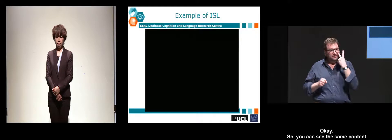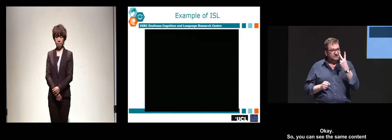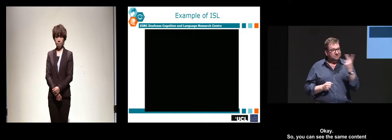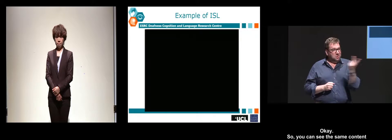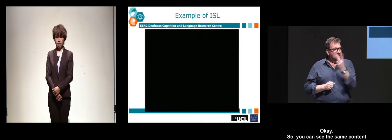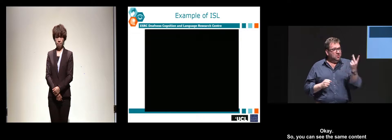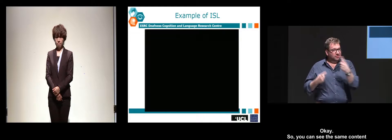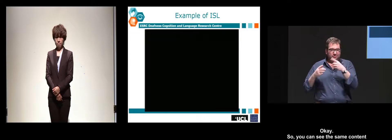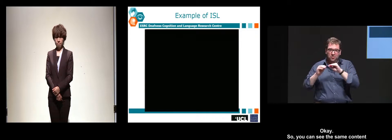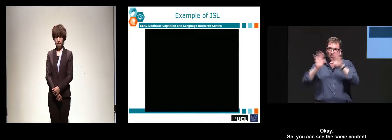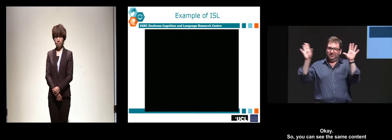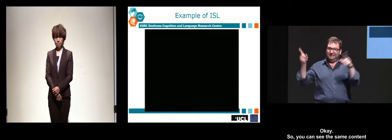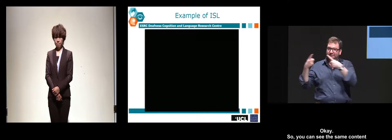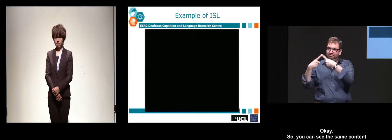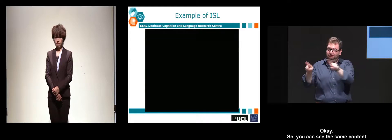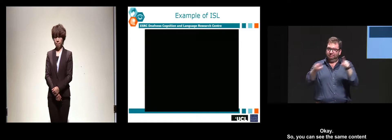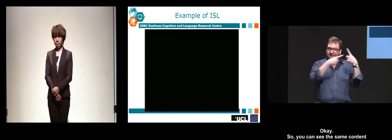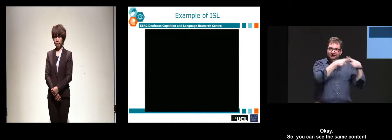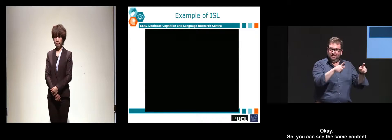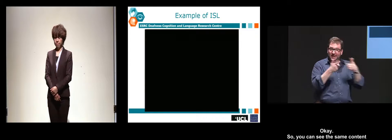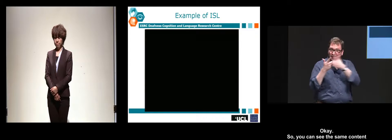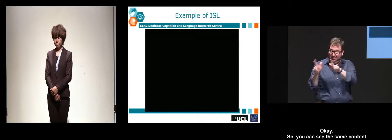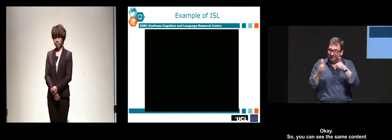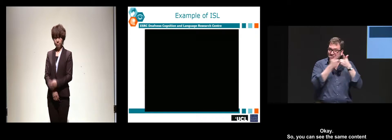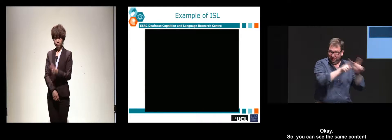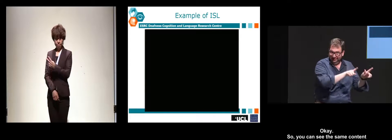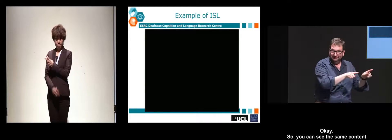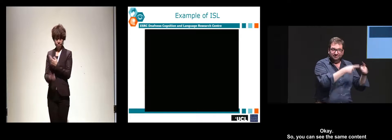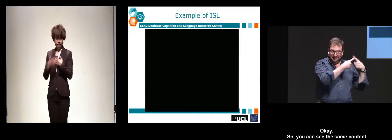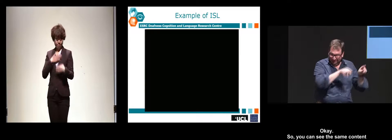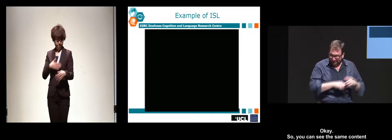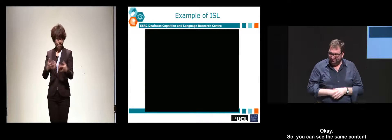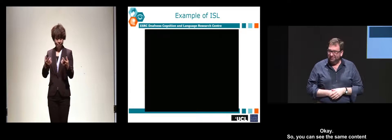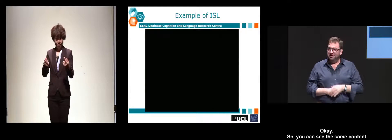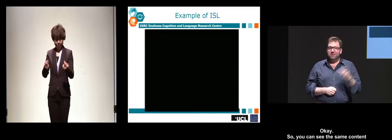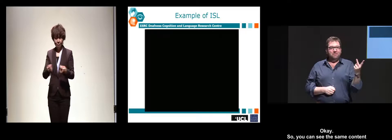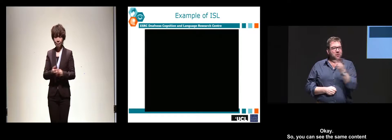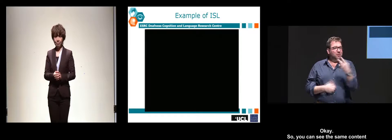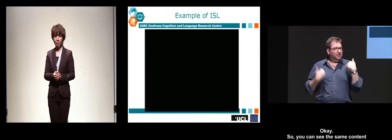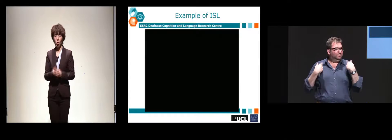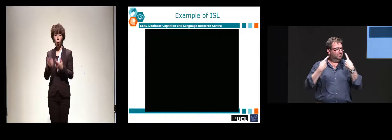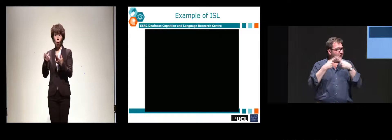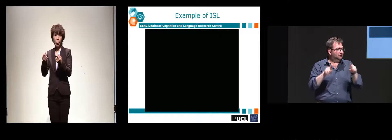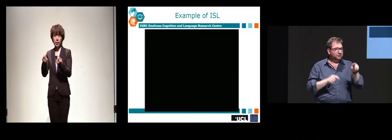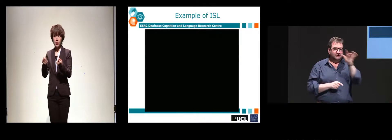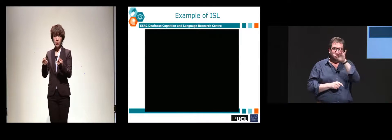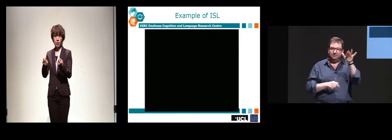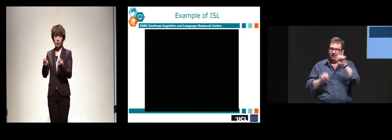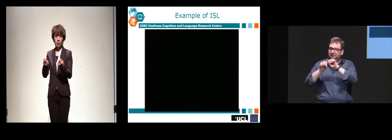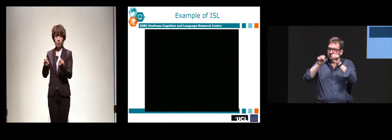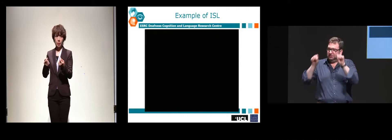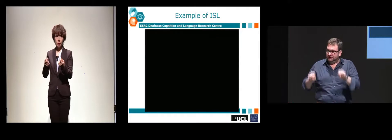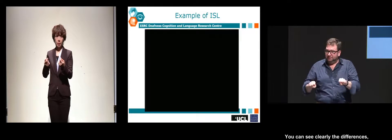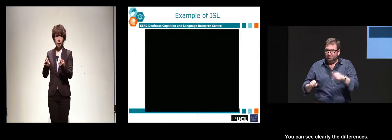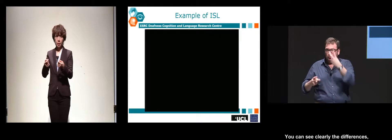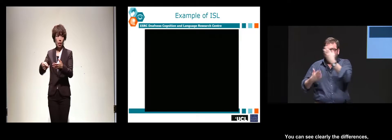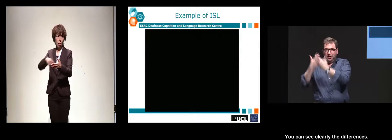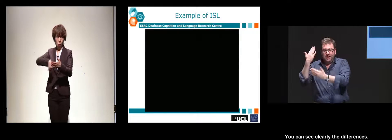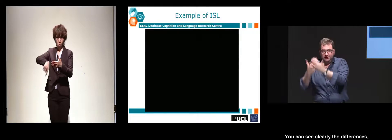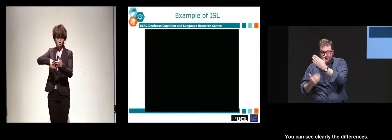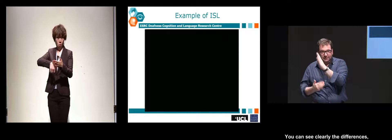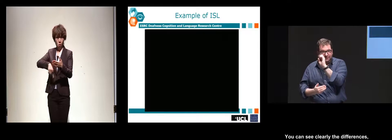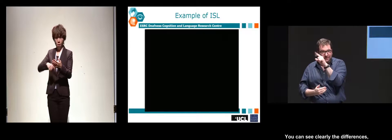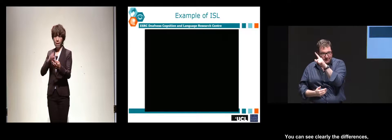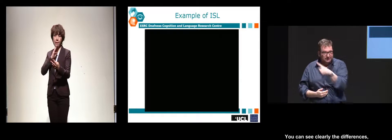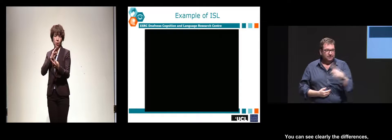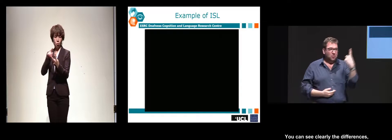Okay, so you can see in the same content being interpreted into the two different sign languages, you can see